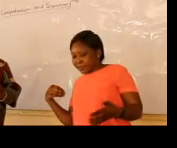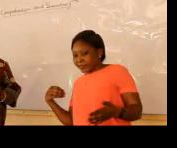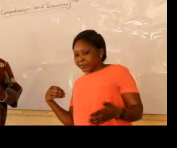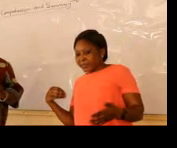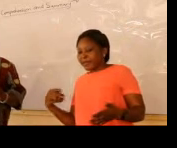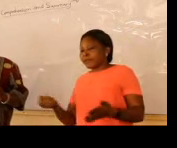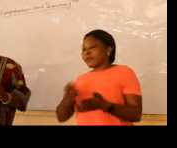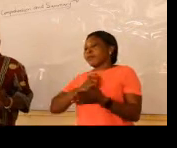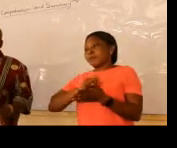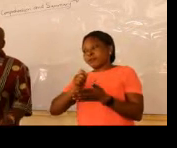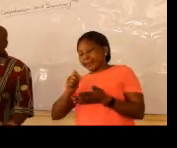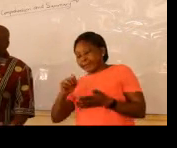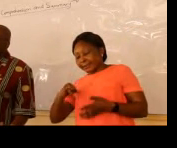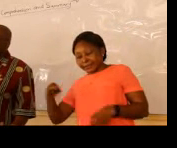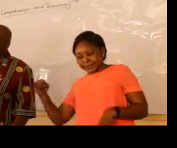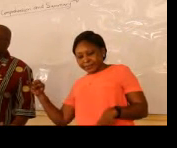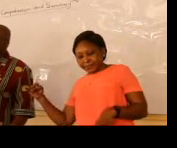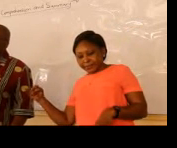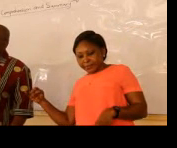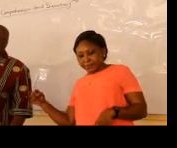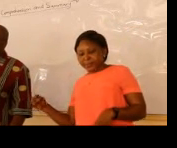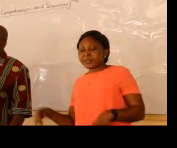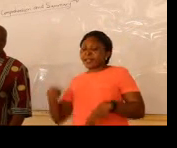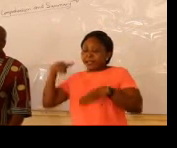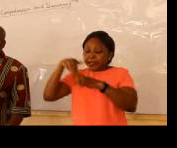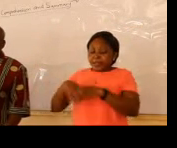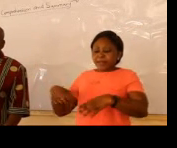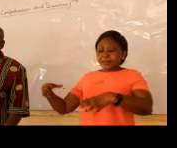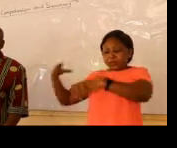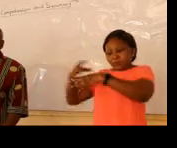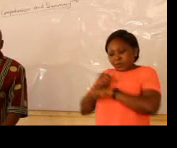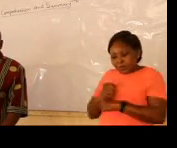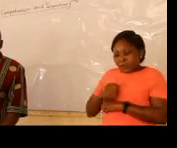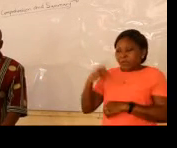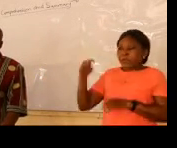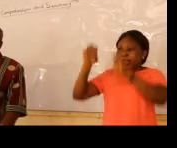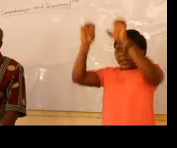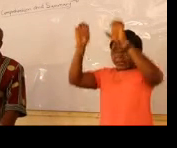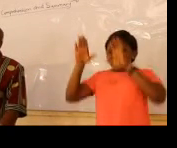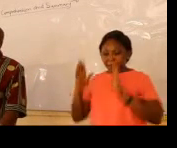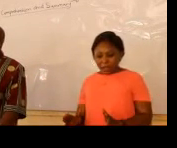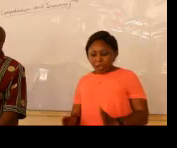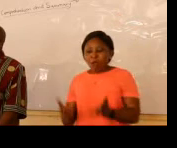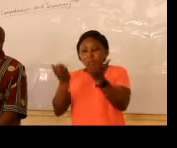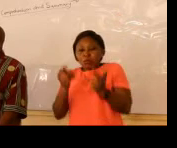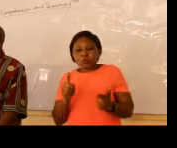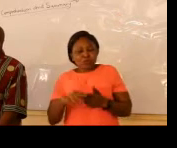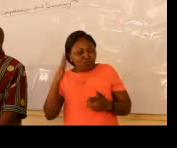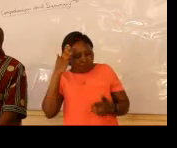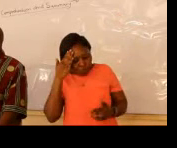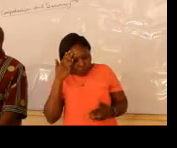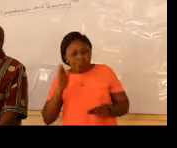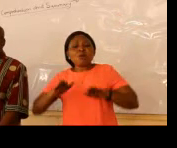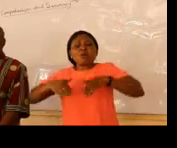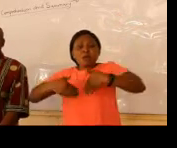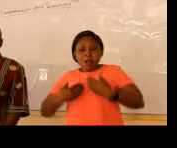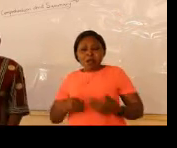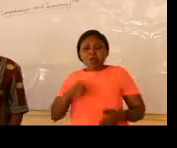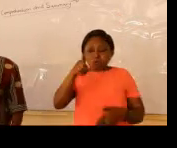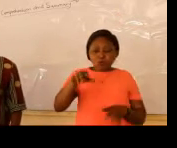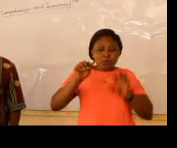the examiner wants to know how you can speak good English. And that is why it is